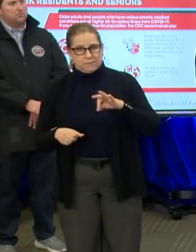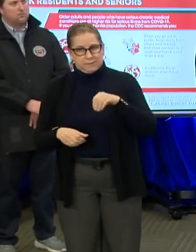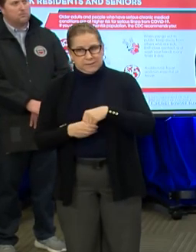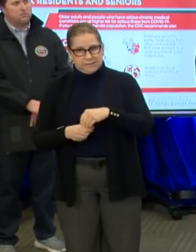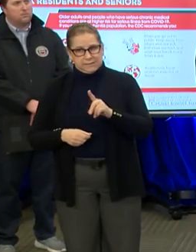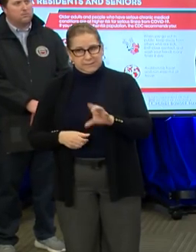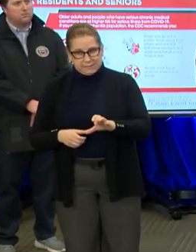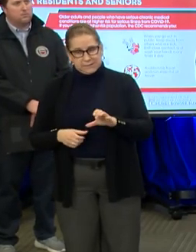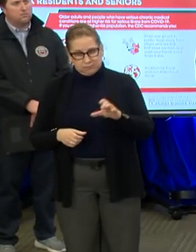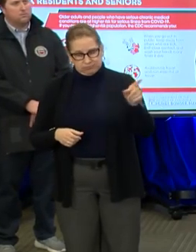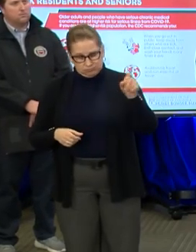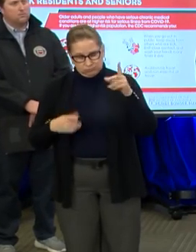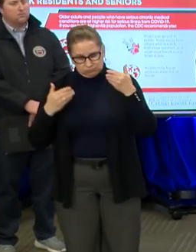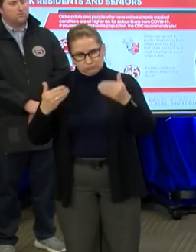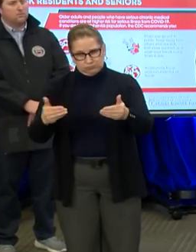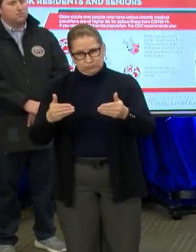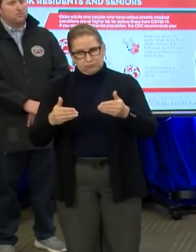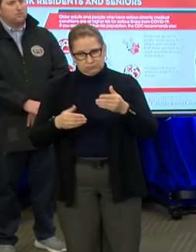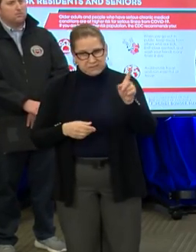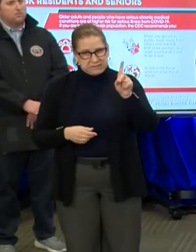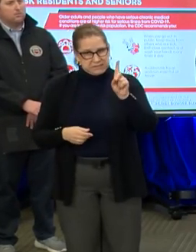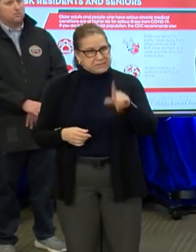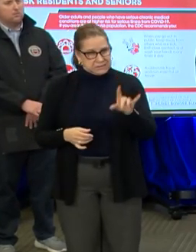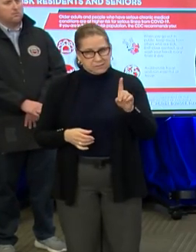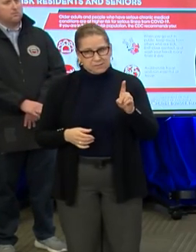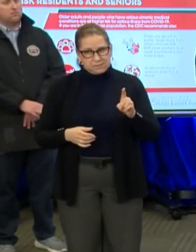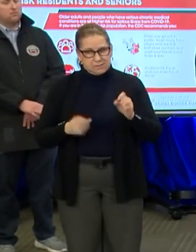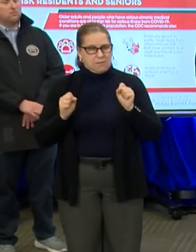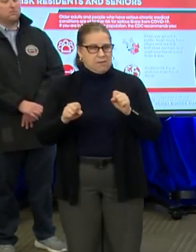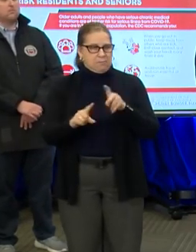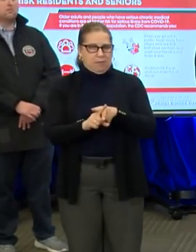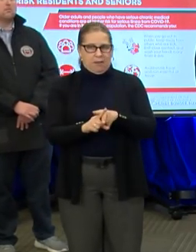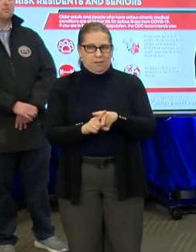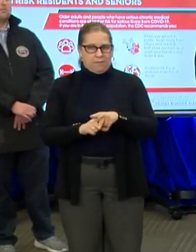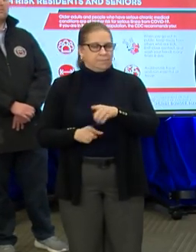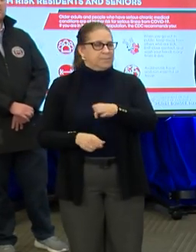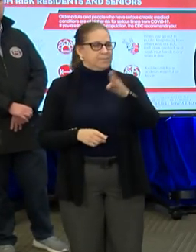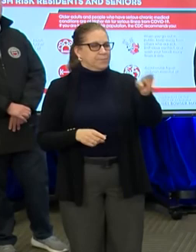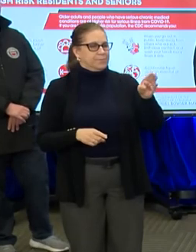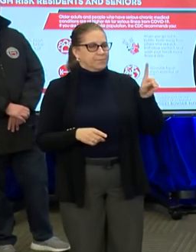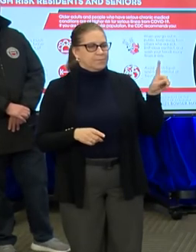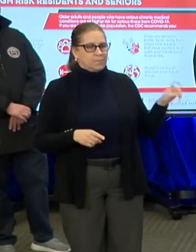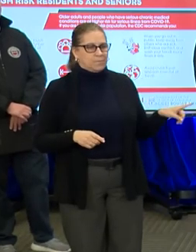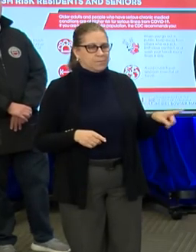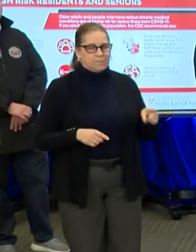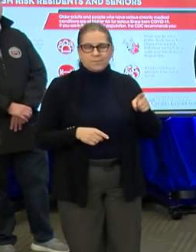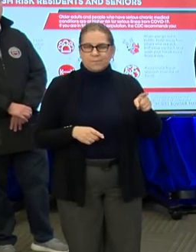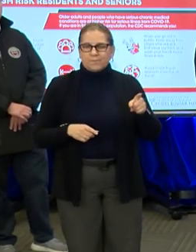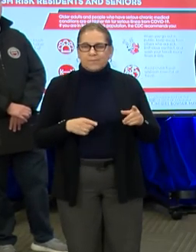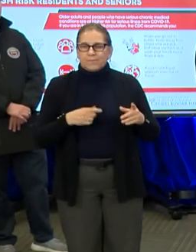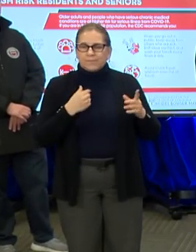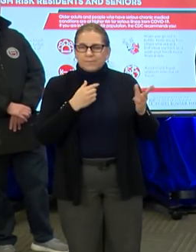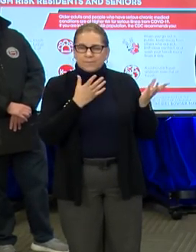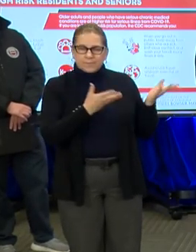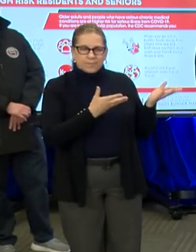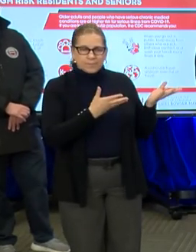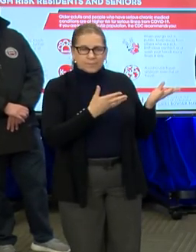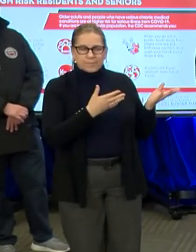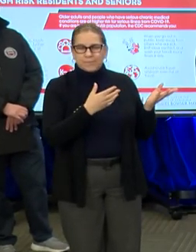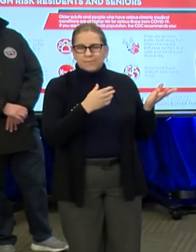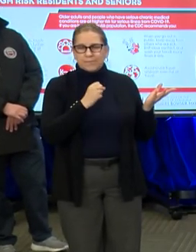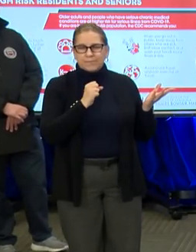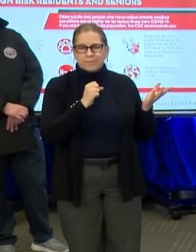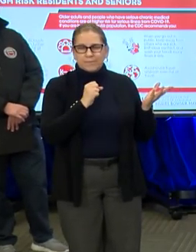Yes, sir. Can we get back to the essential businesses? Can you give us a sense as to why construction, the construction industry and the workers are